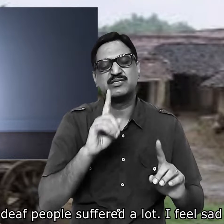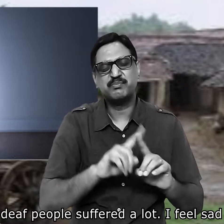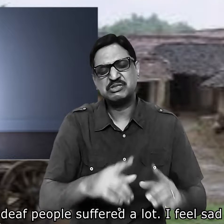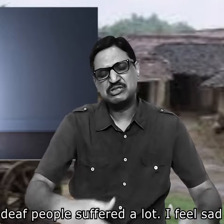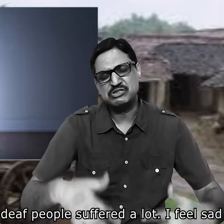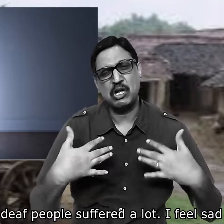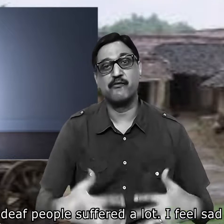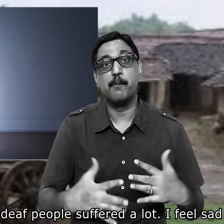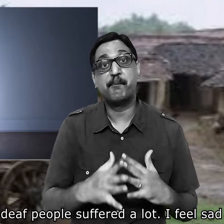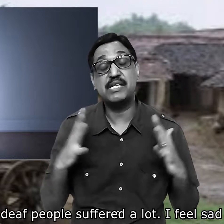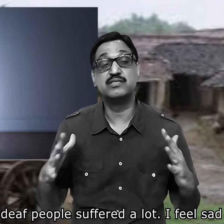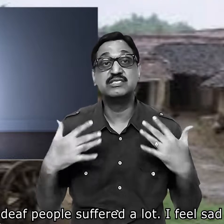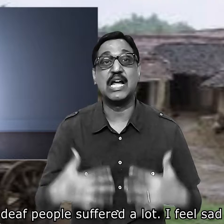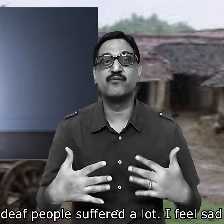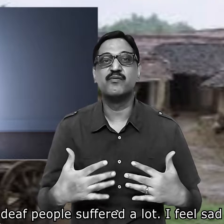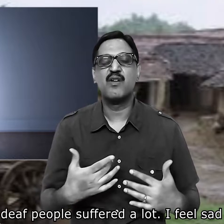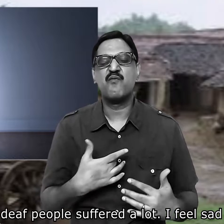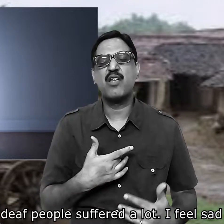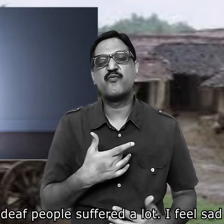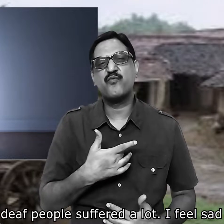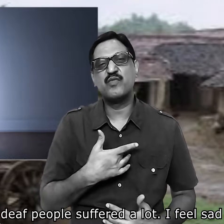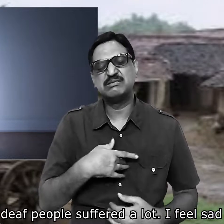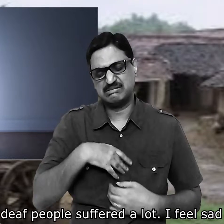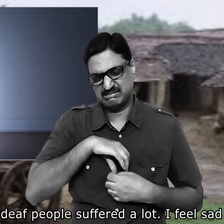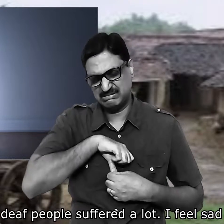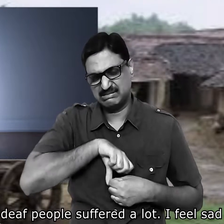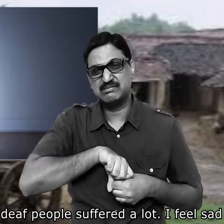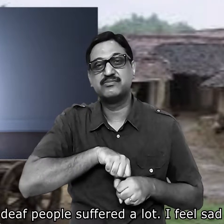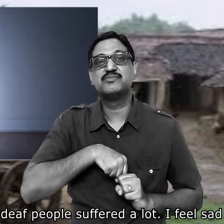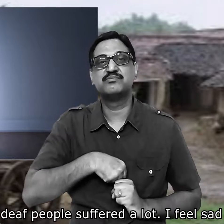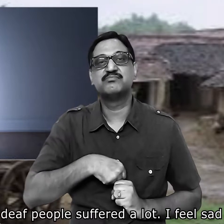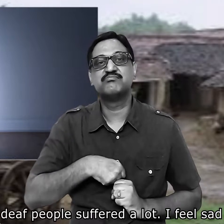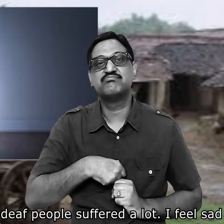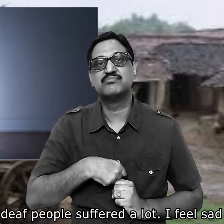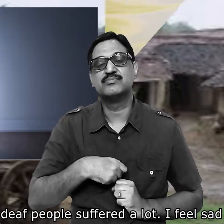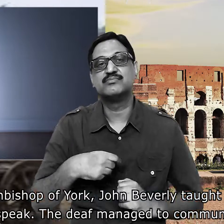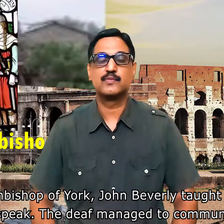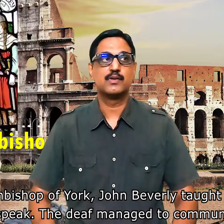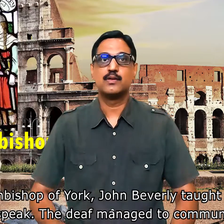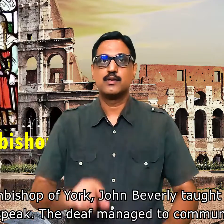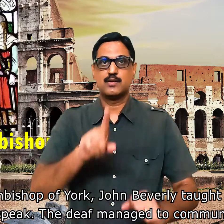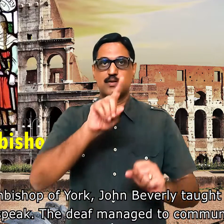At that time, deaf people suffered a lot. I feel sad for them.